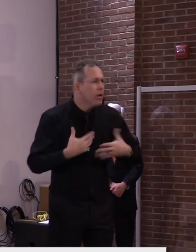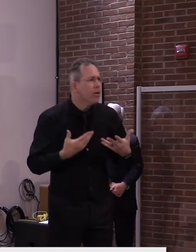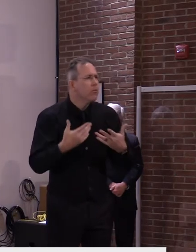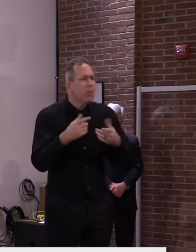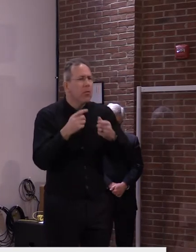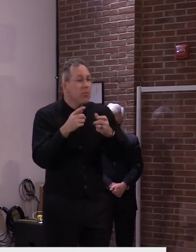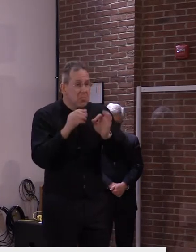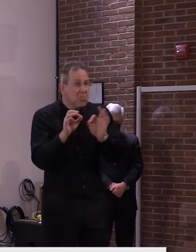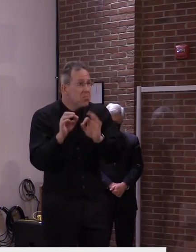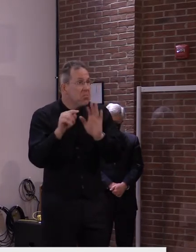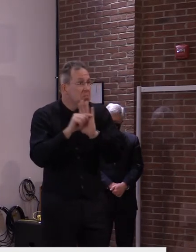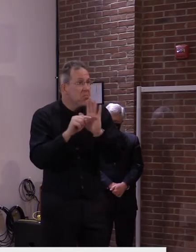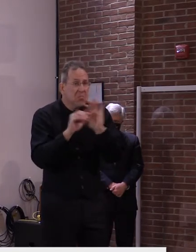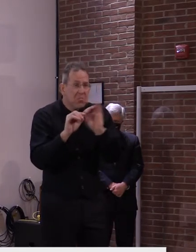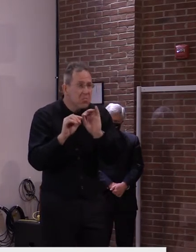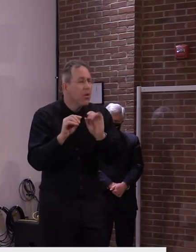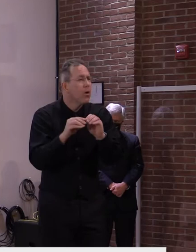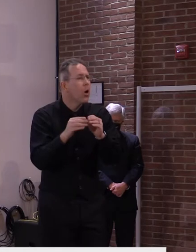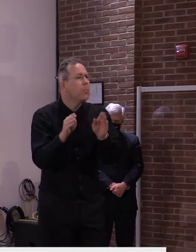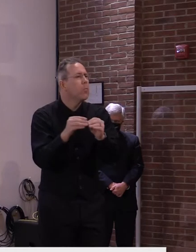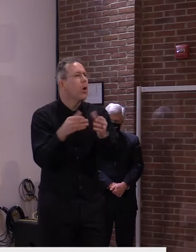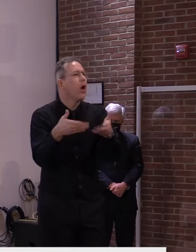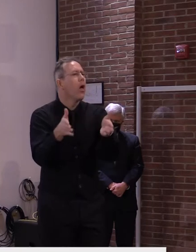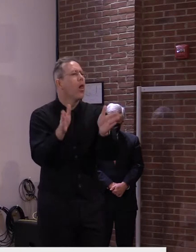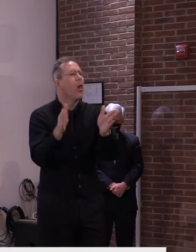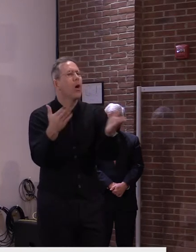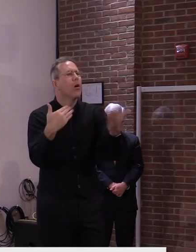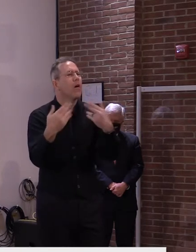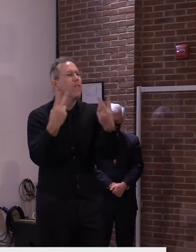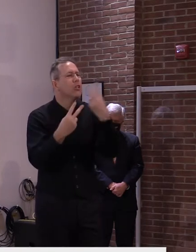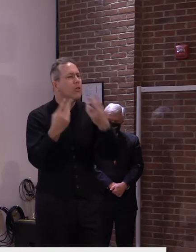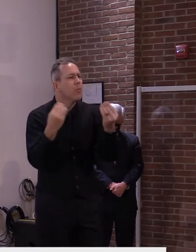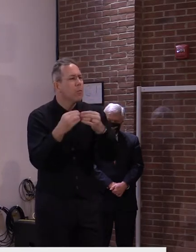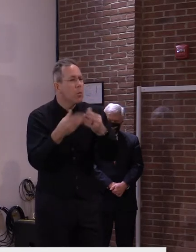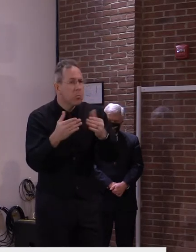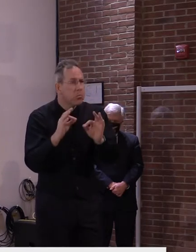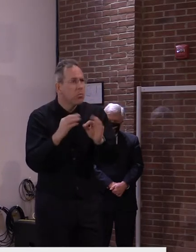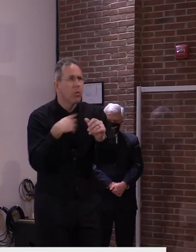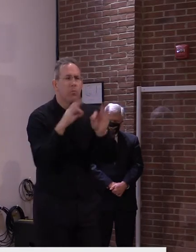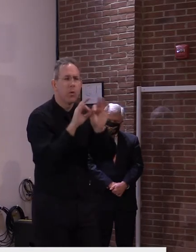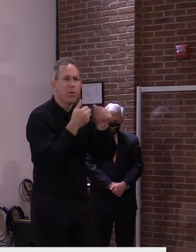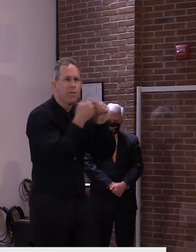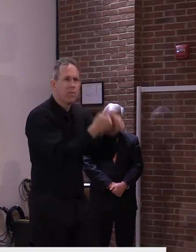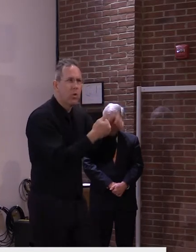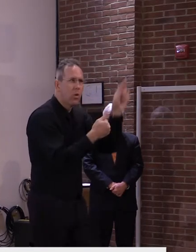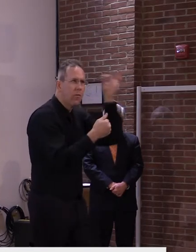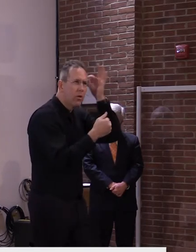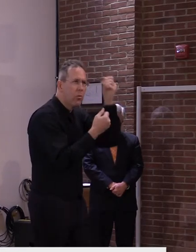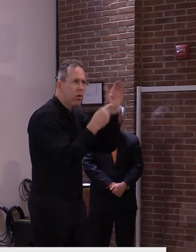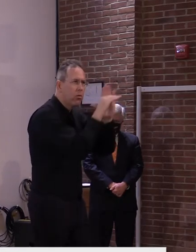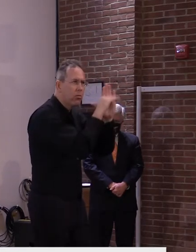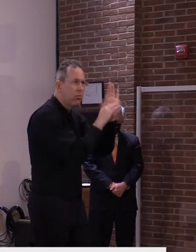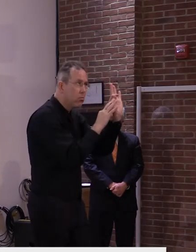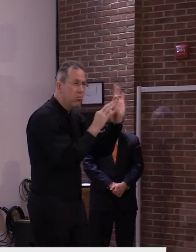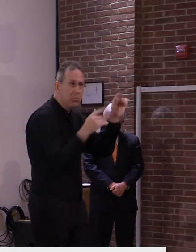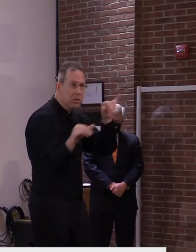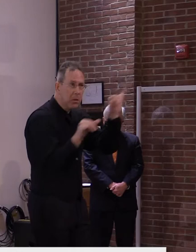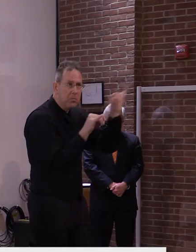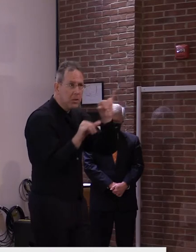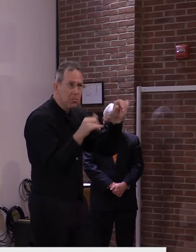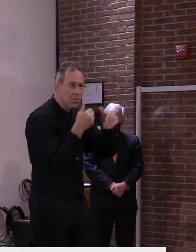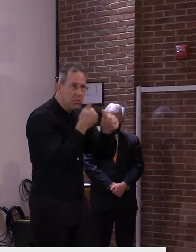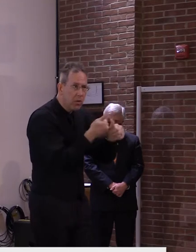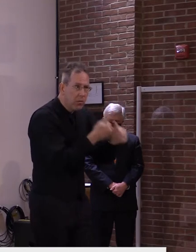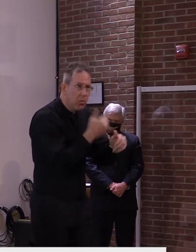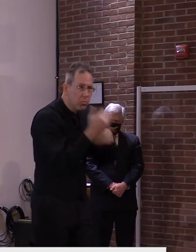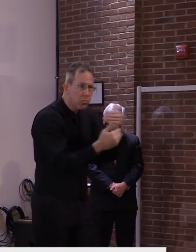like visitation and other activities. So we'll rely on those to be able to make those decisions in a much more